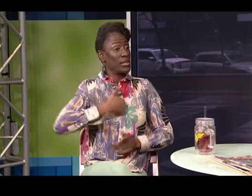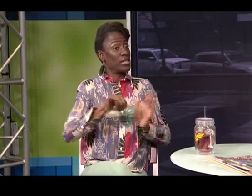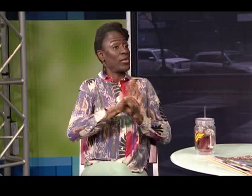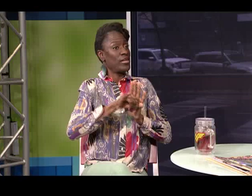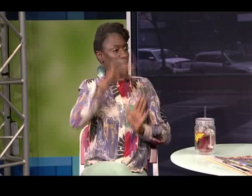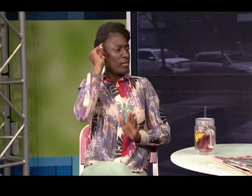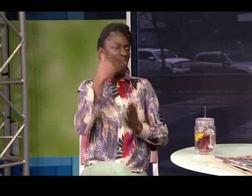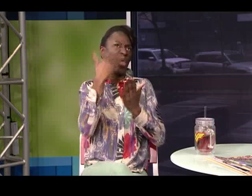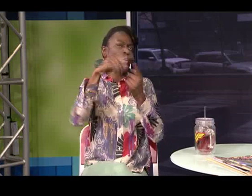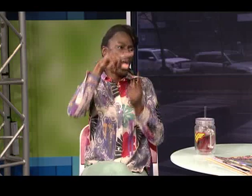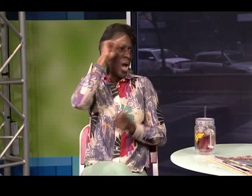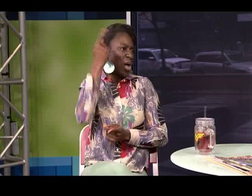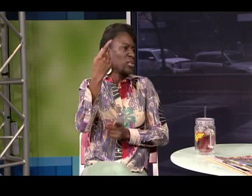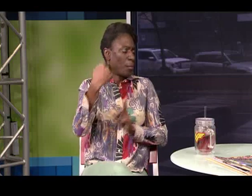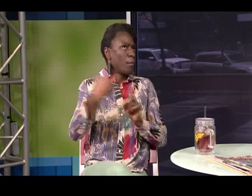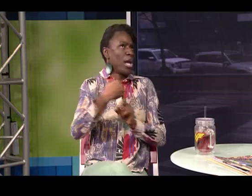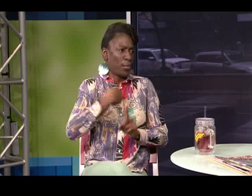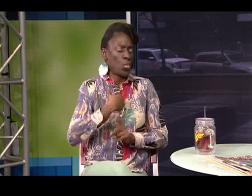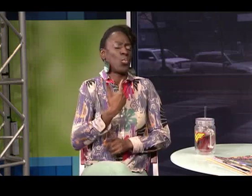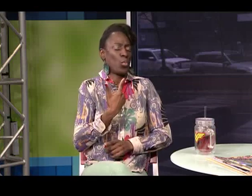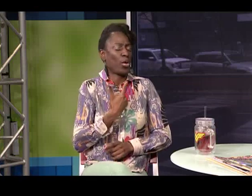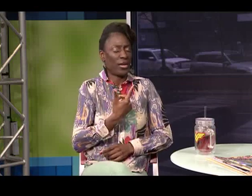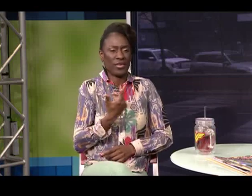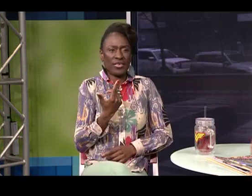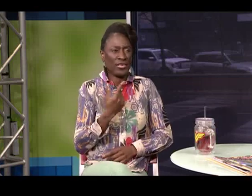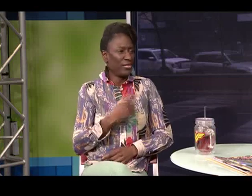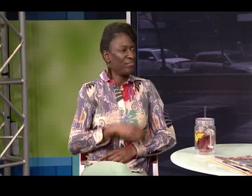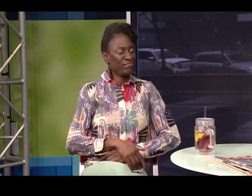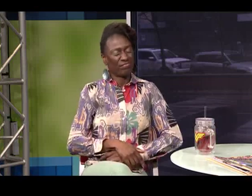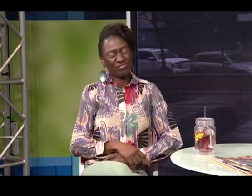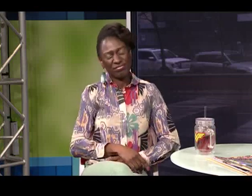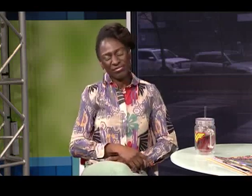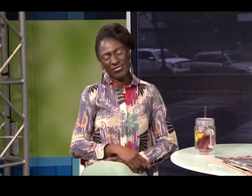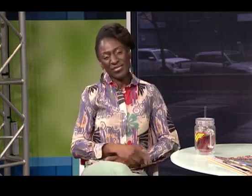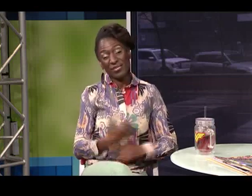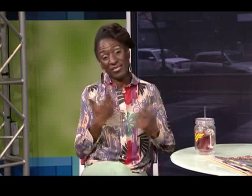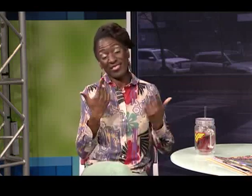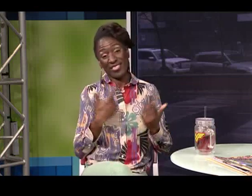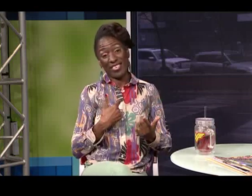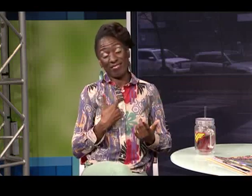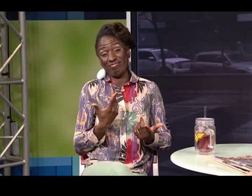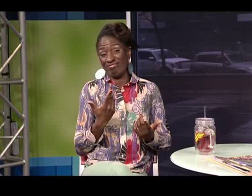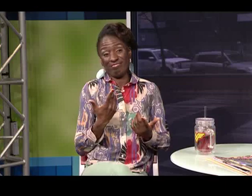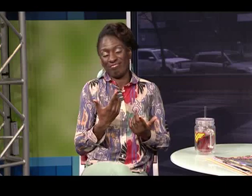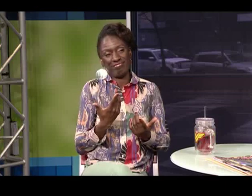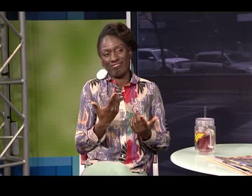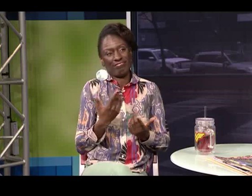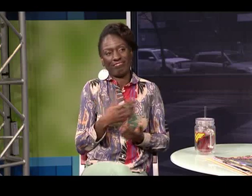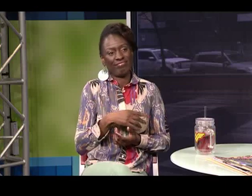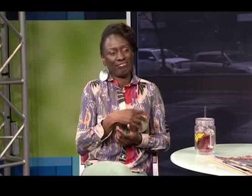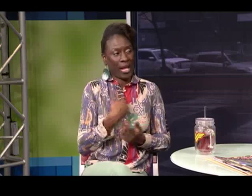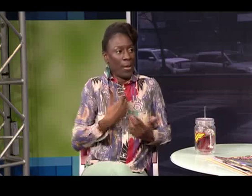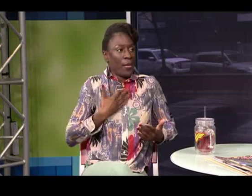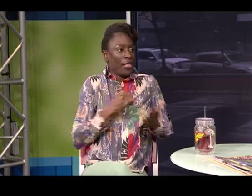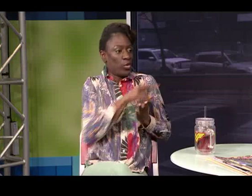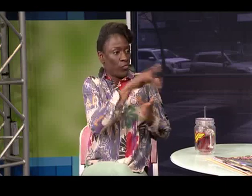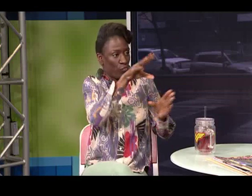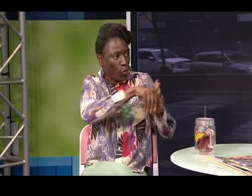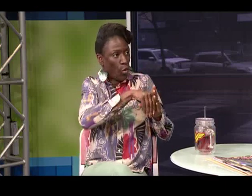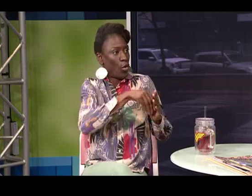I went off to university that I realized, and it was the same university, Gallaudet, that really changed my outlook. And it was because of that, and